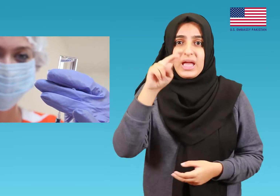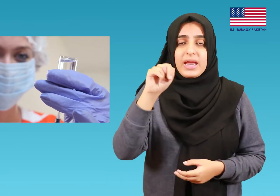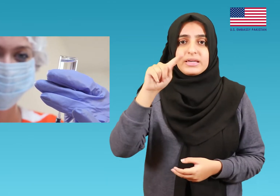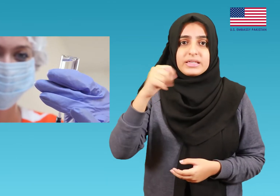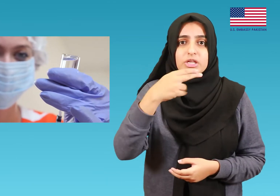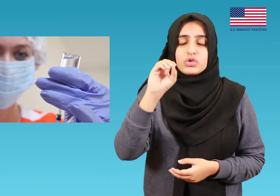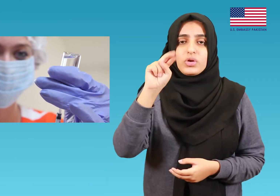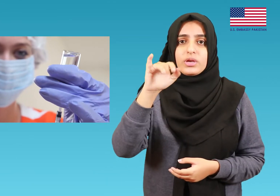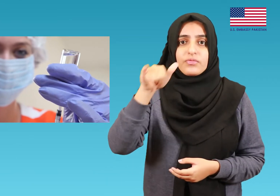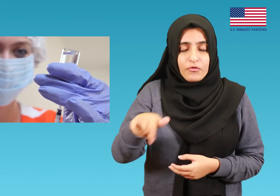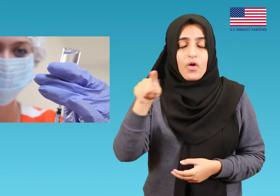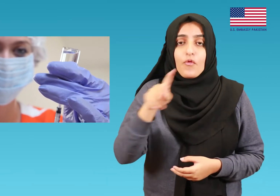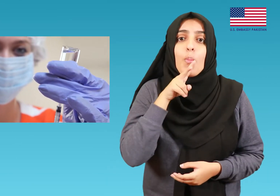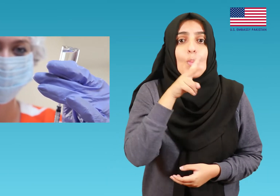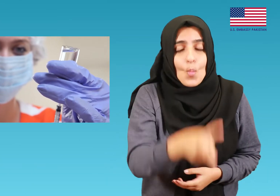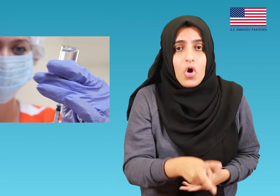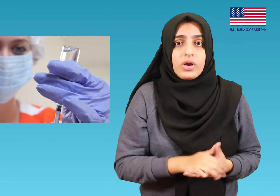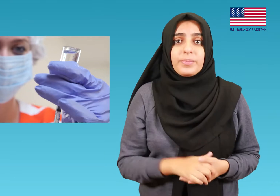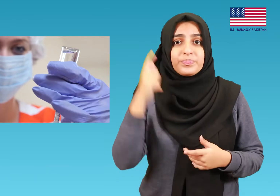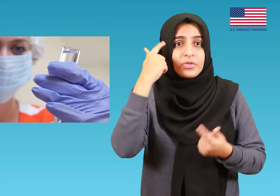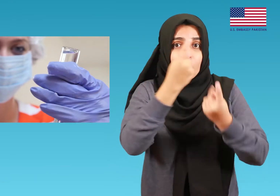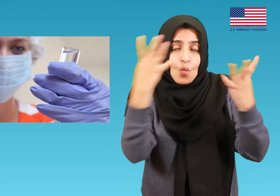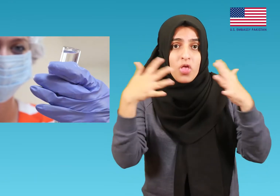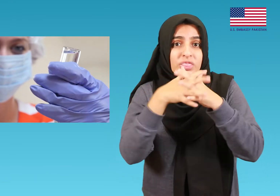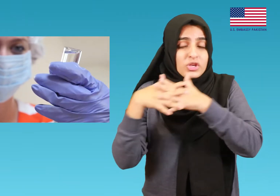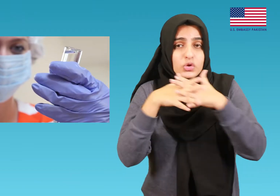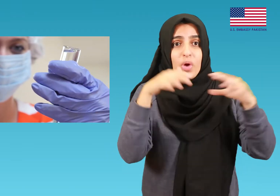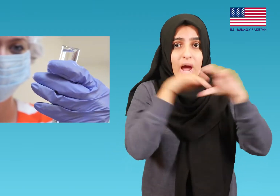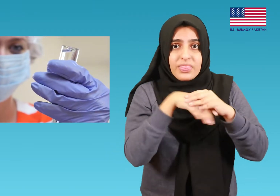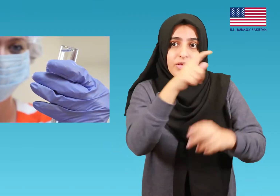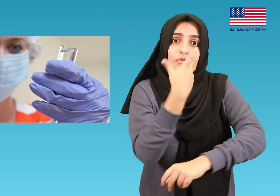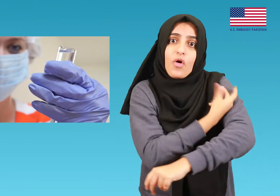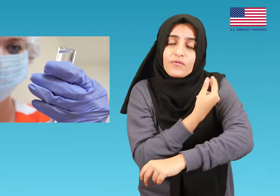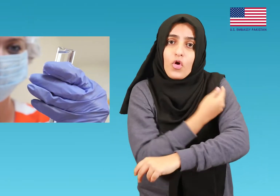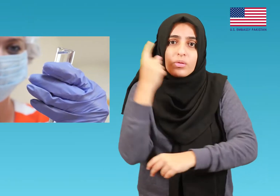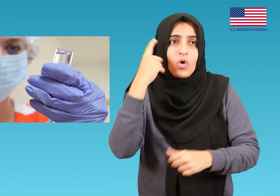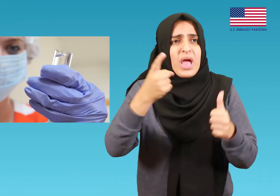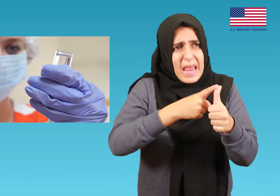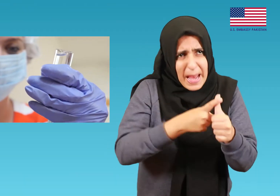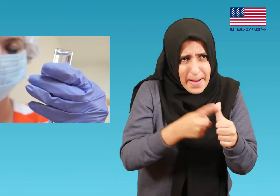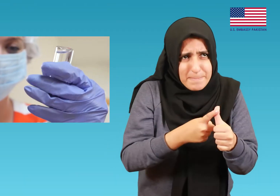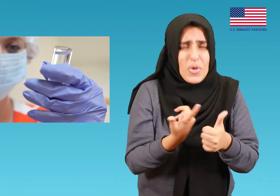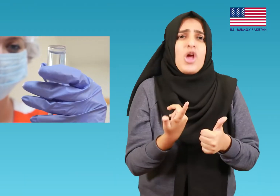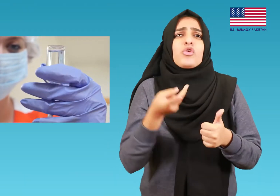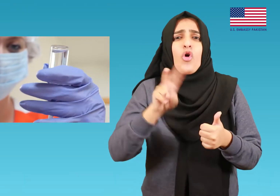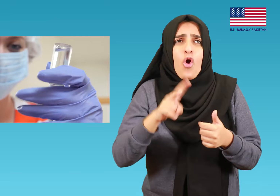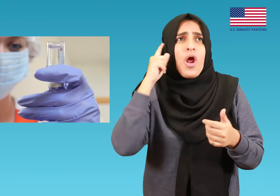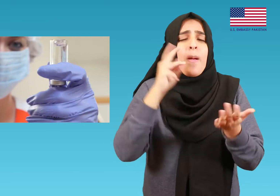Fauci has said most people in the US may be able to get a vaccine in April, May, or June